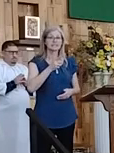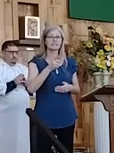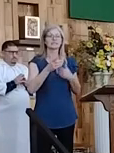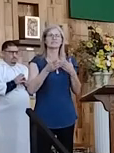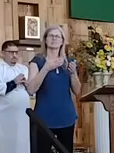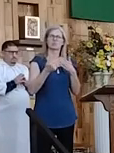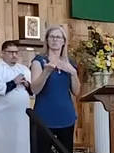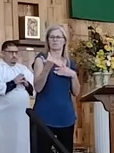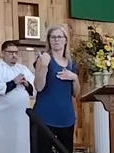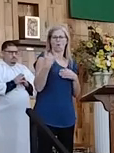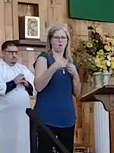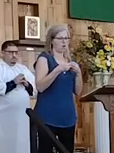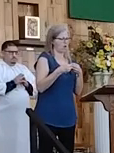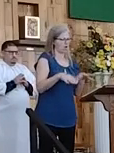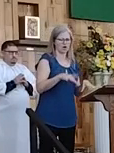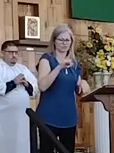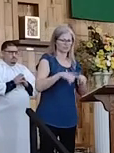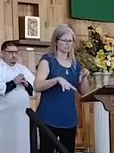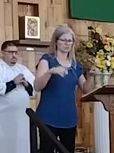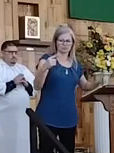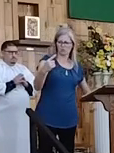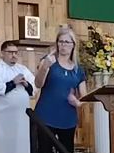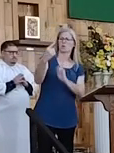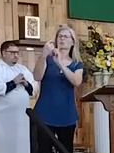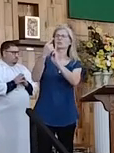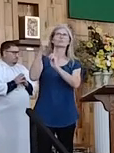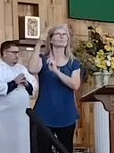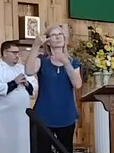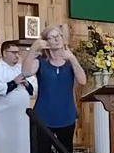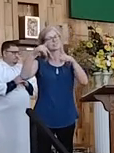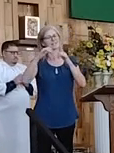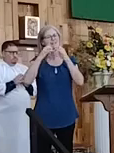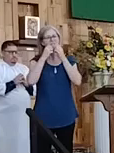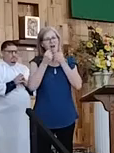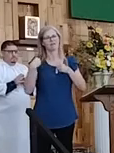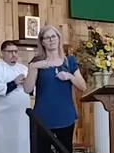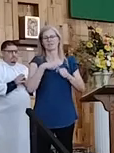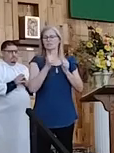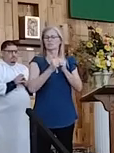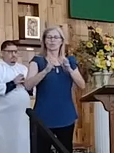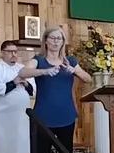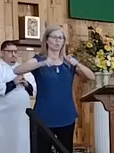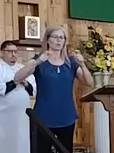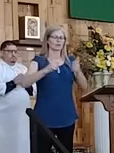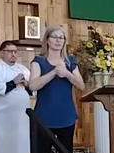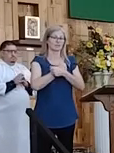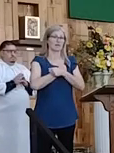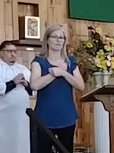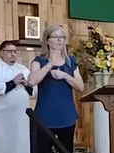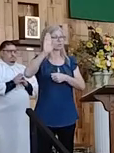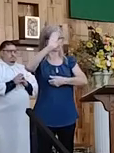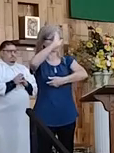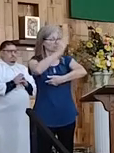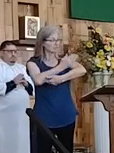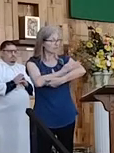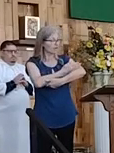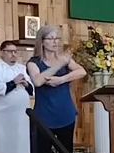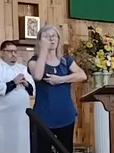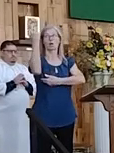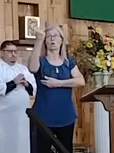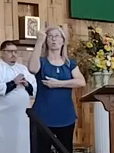were lost and could not approach you, you loved us with the greatest love. For your Son, who